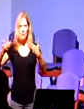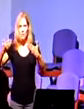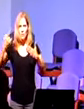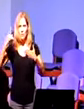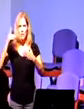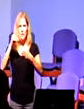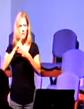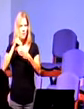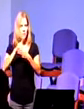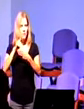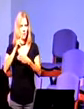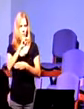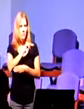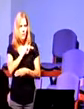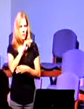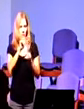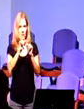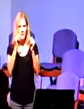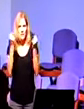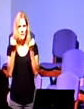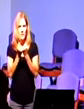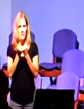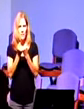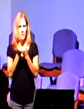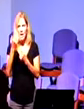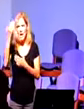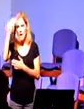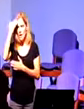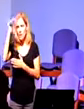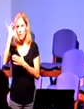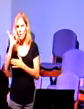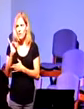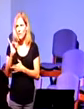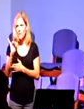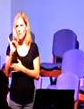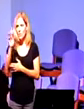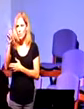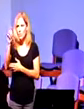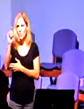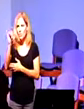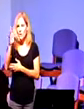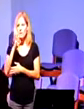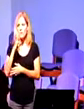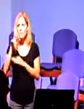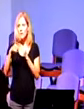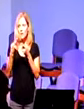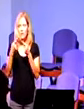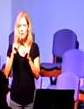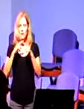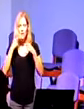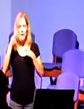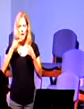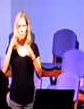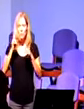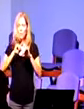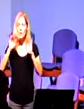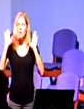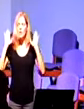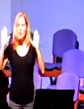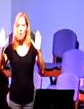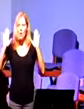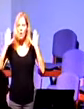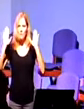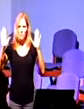our disability ministry team. I know that Ryan talked about that during the announcements, but what an